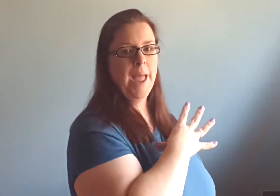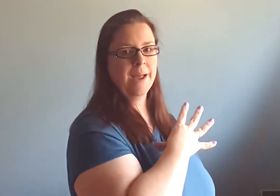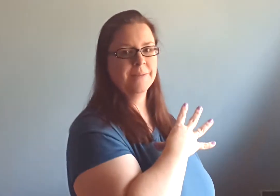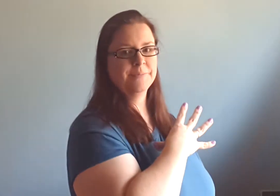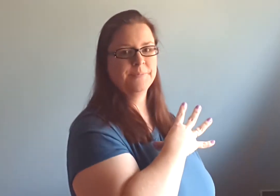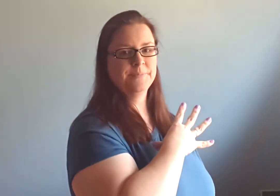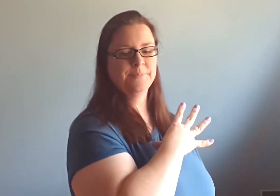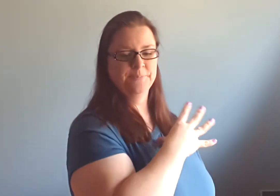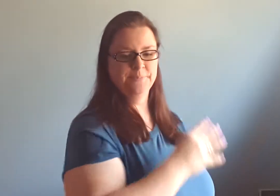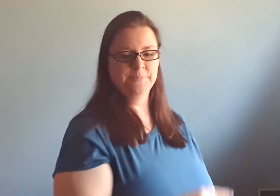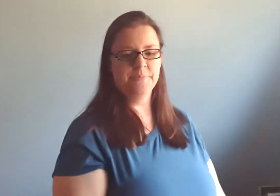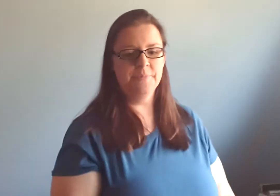Man.